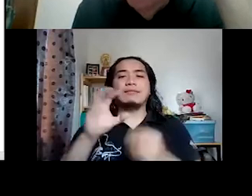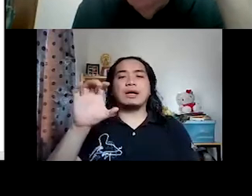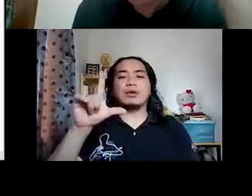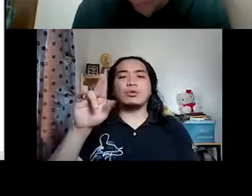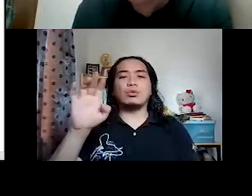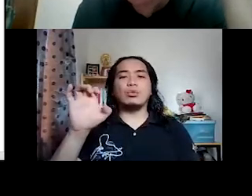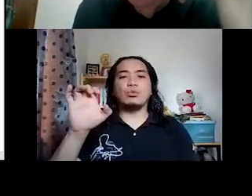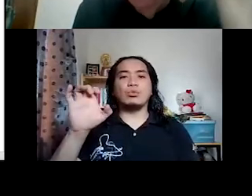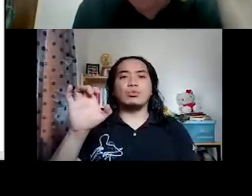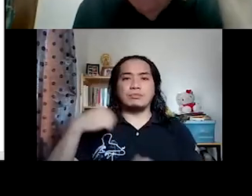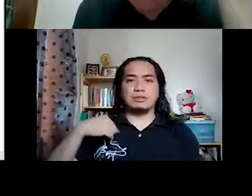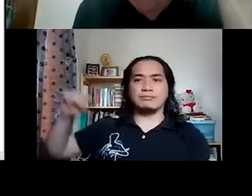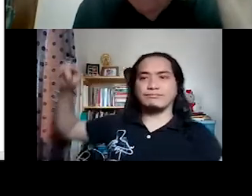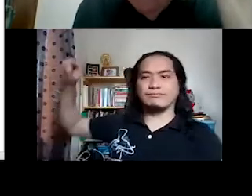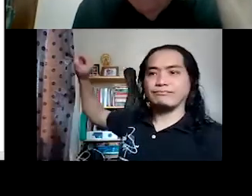Where did you write the name on the